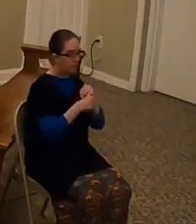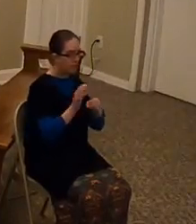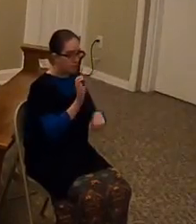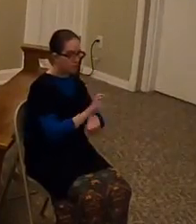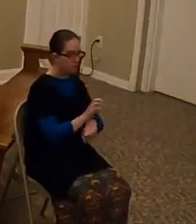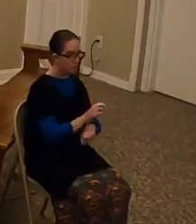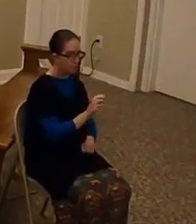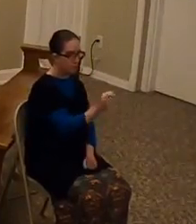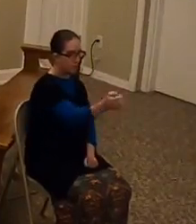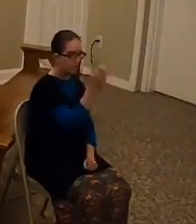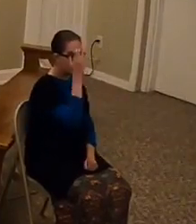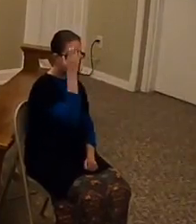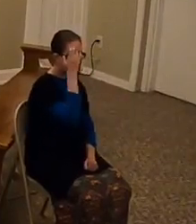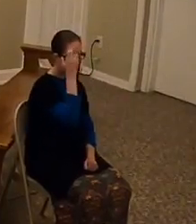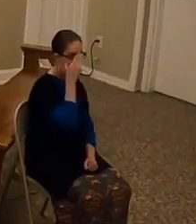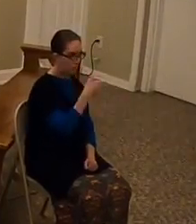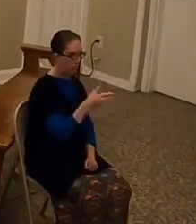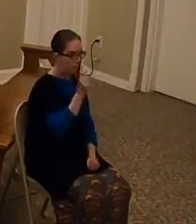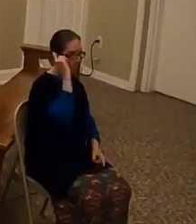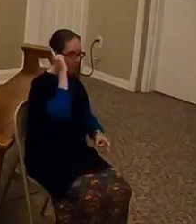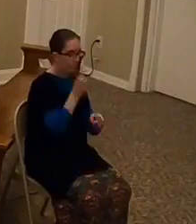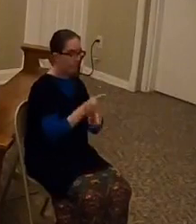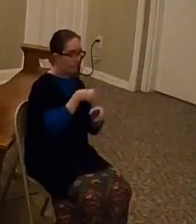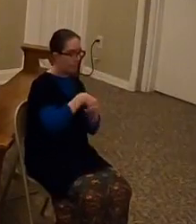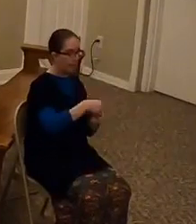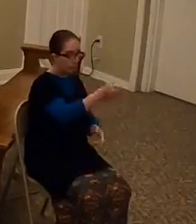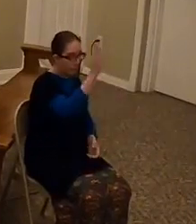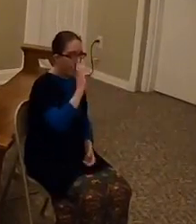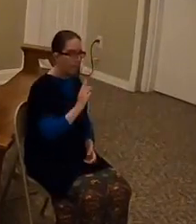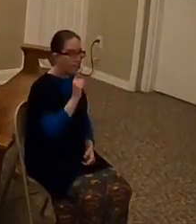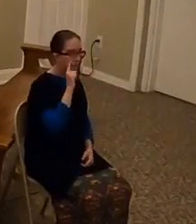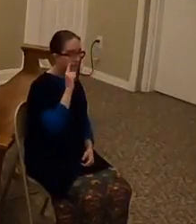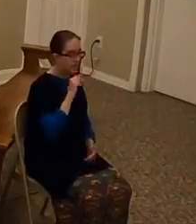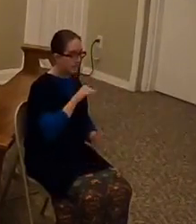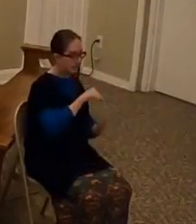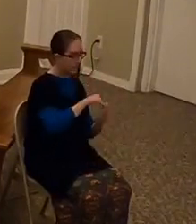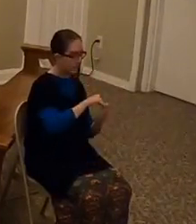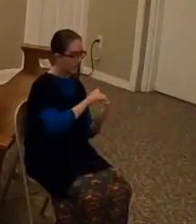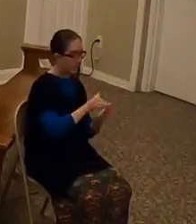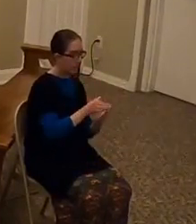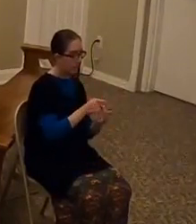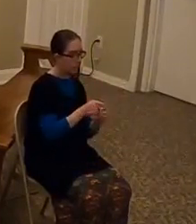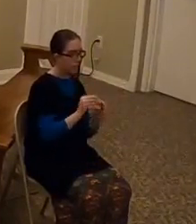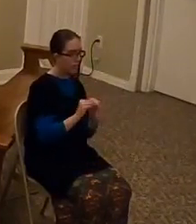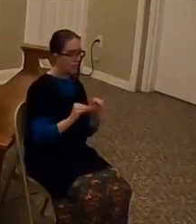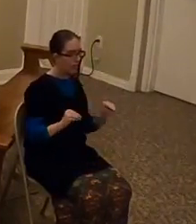all right? Our righteousness in God's eyes amounts to nothing.